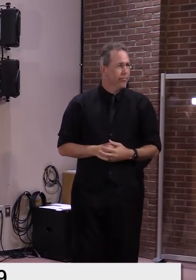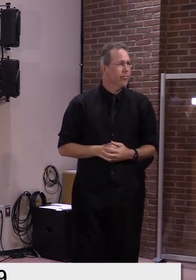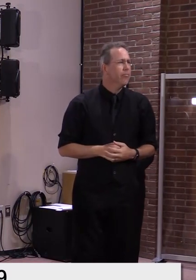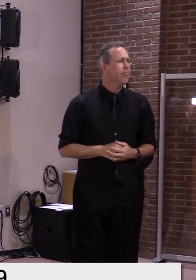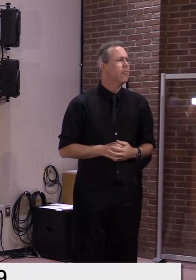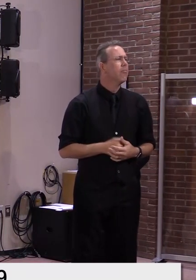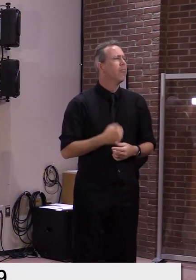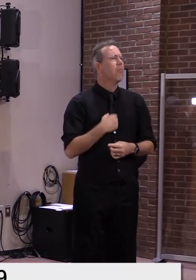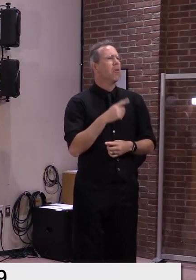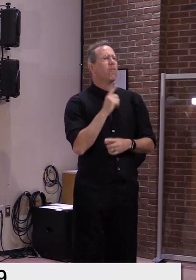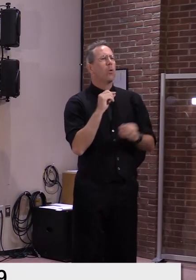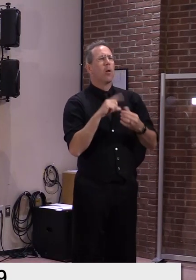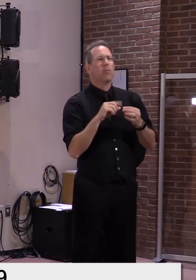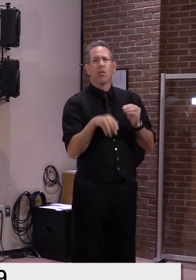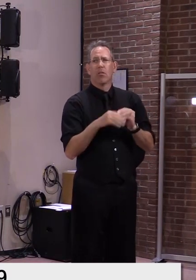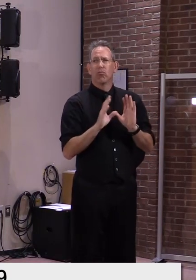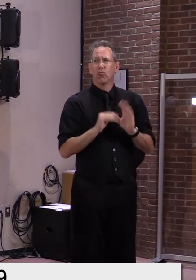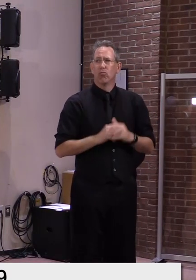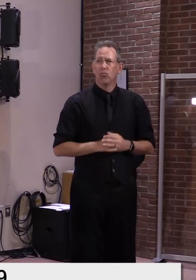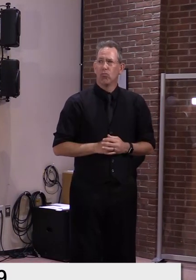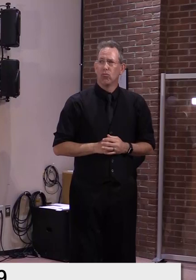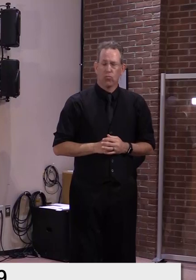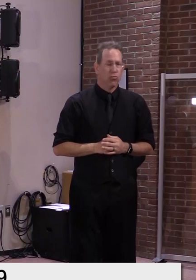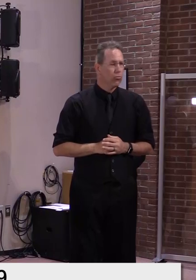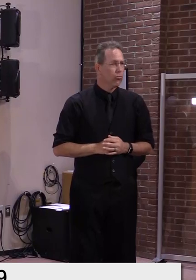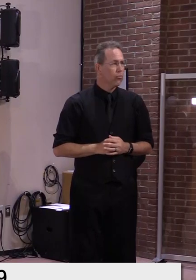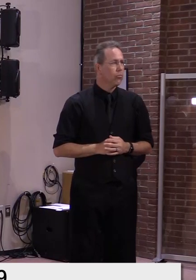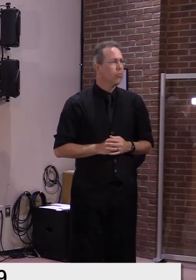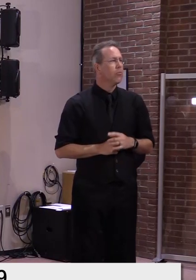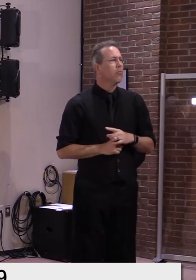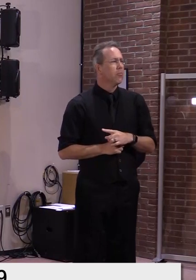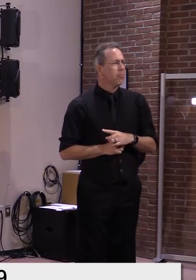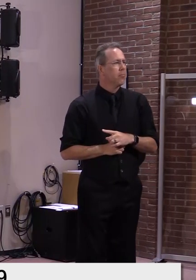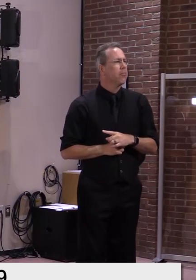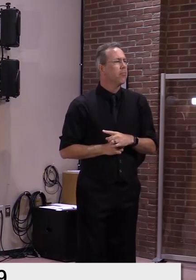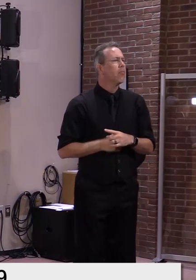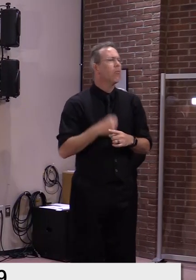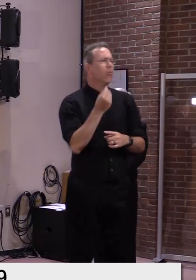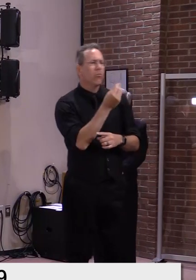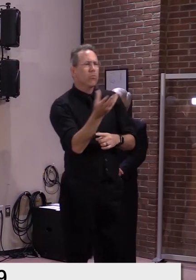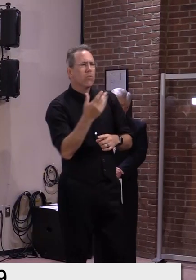that. But our team will take a look and address it.